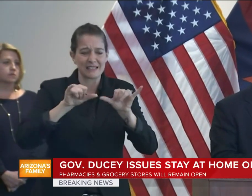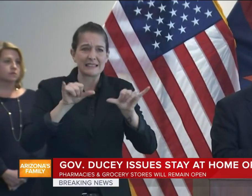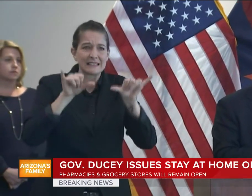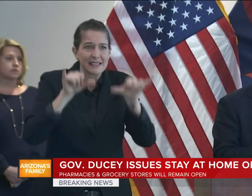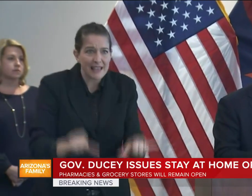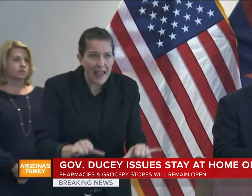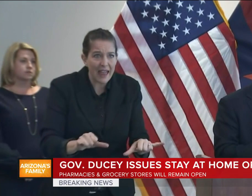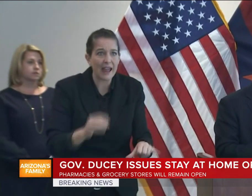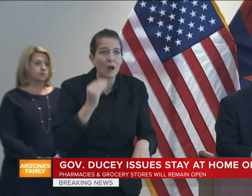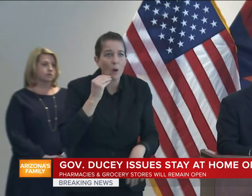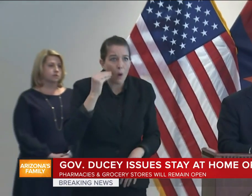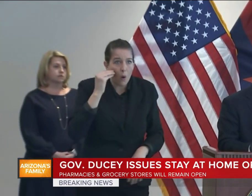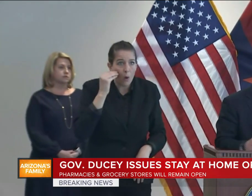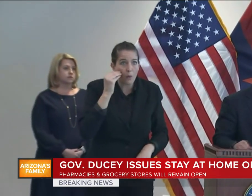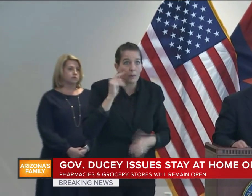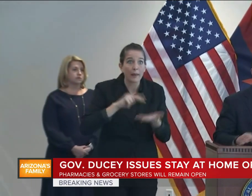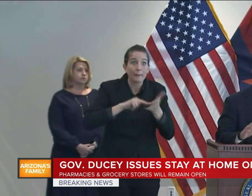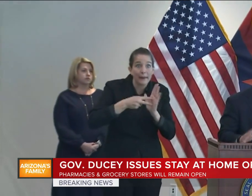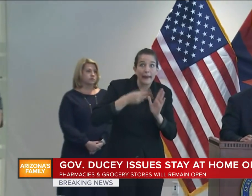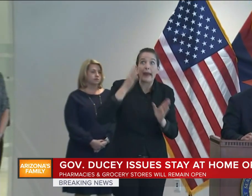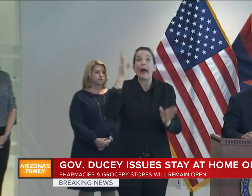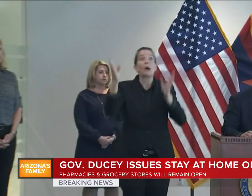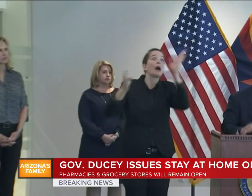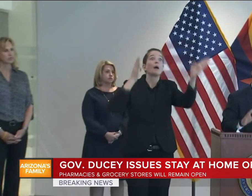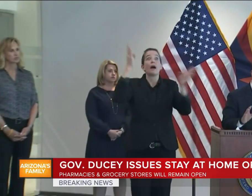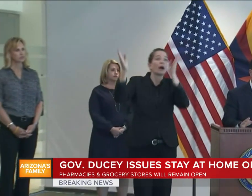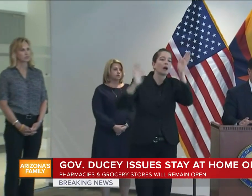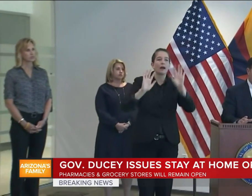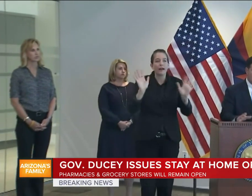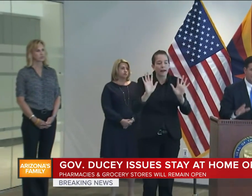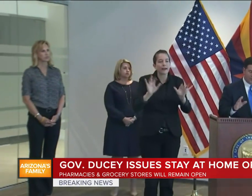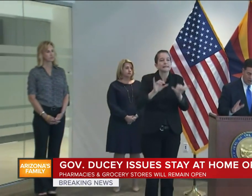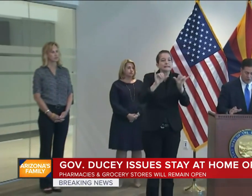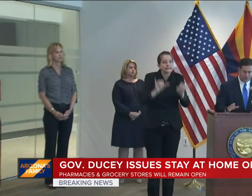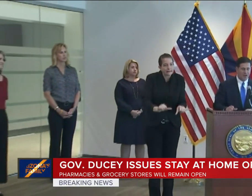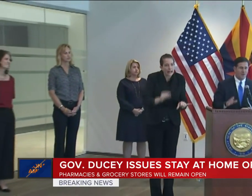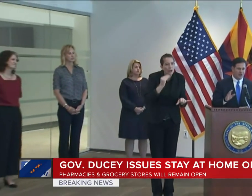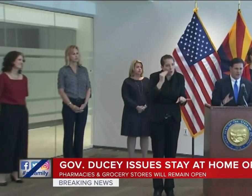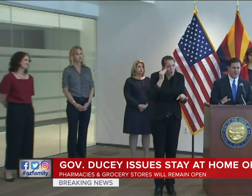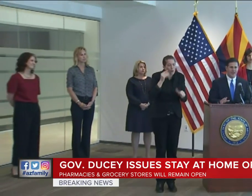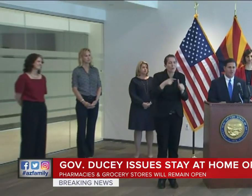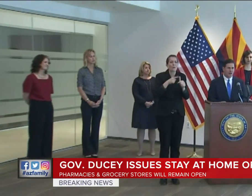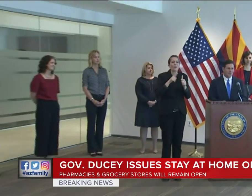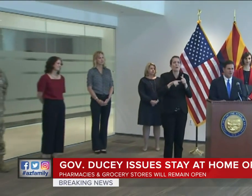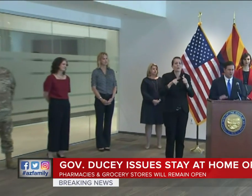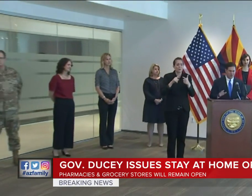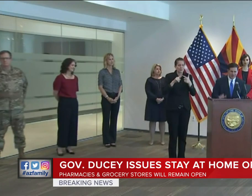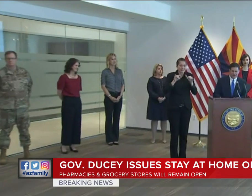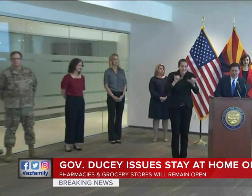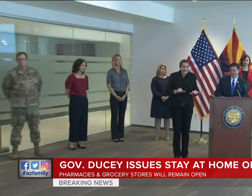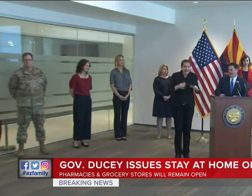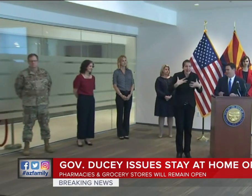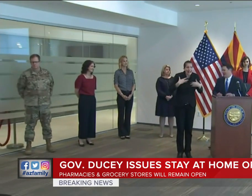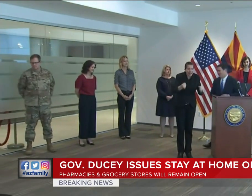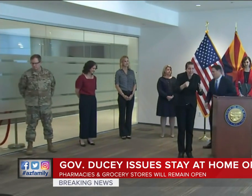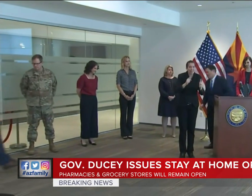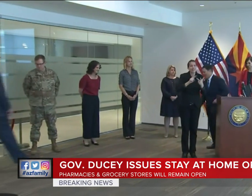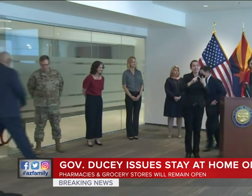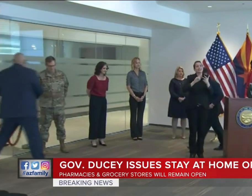staying healthy, and then staying connected. Call your mom, call your grandmother, that's what I'm going to do. Have a good day. Thank you. you. you.